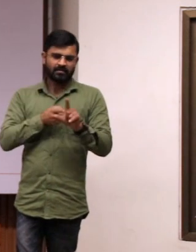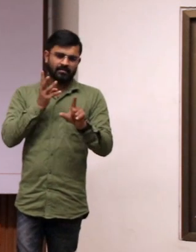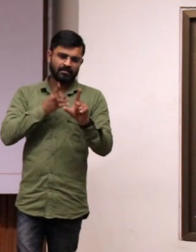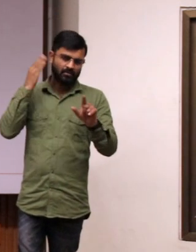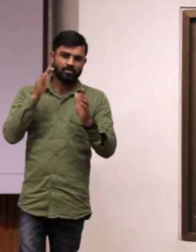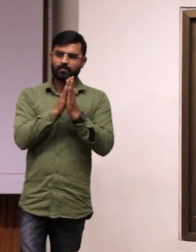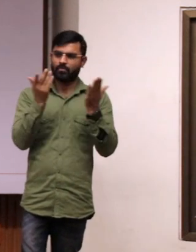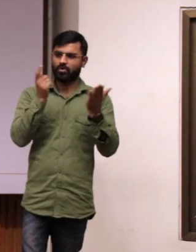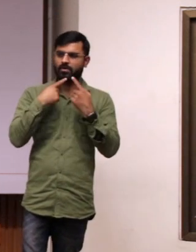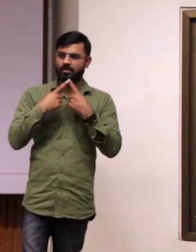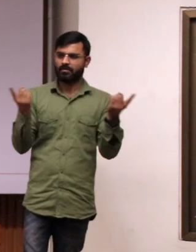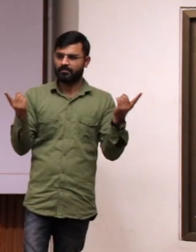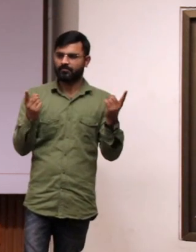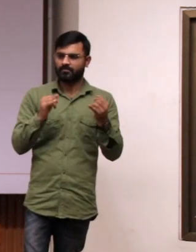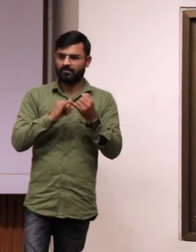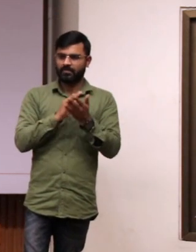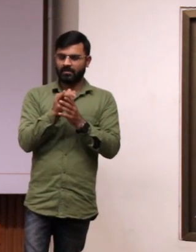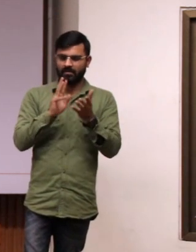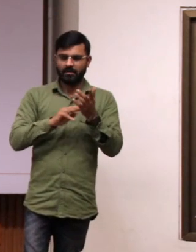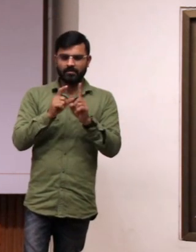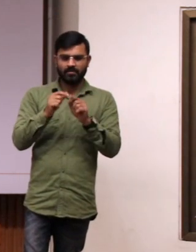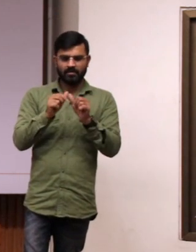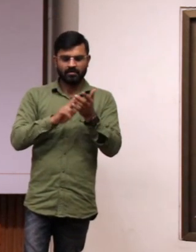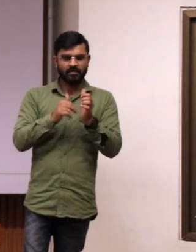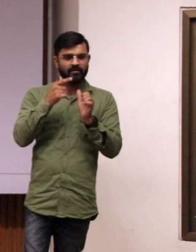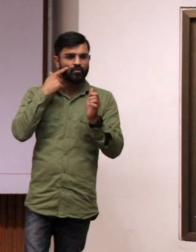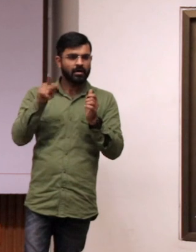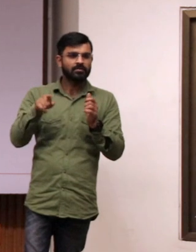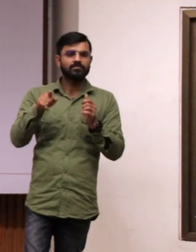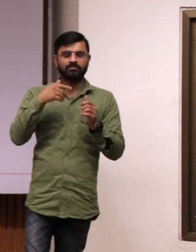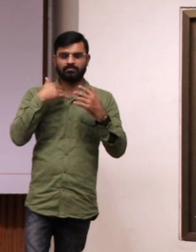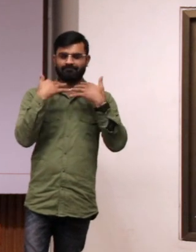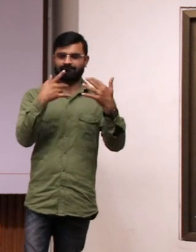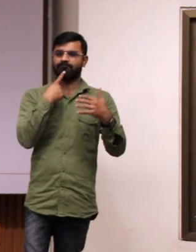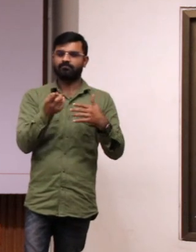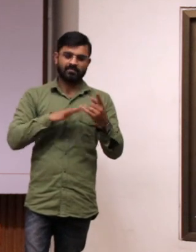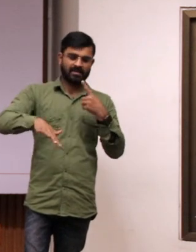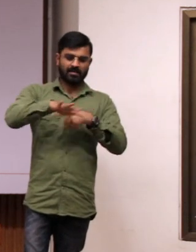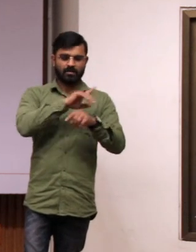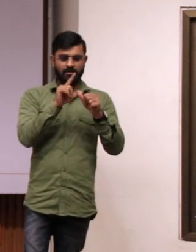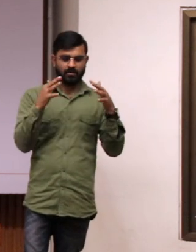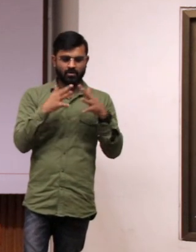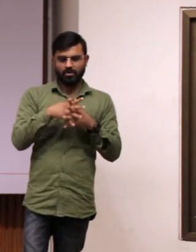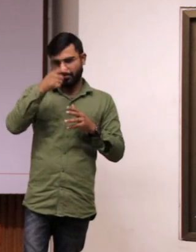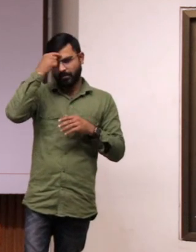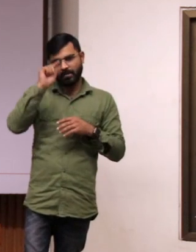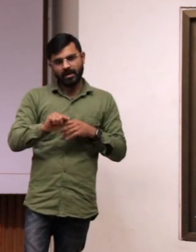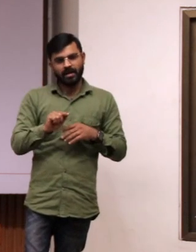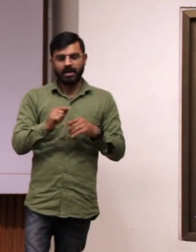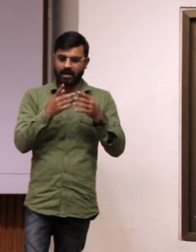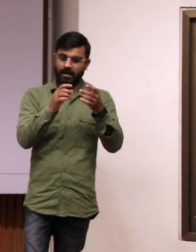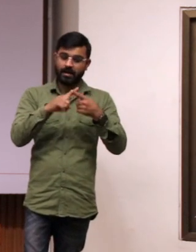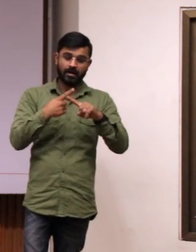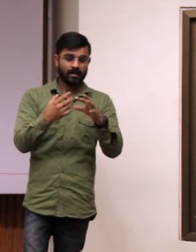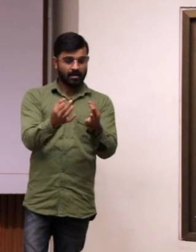there was a book launch, and Mr. Sham Dhiman was sitting here, and I was the audience. So he said, environmental law, the problem is we need specialized